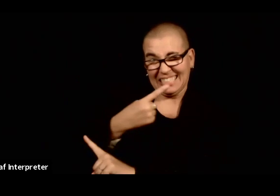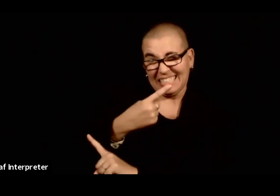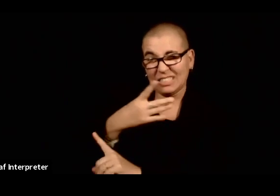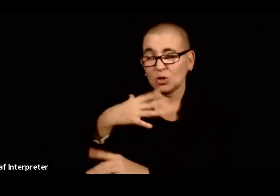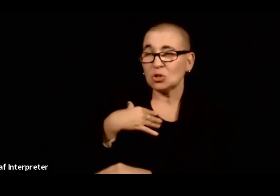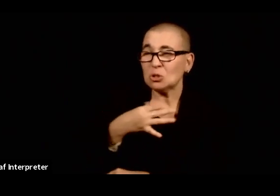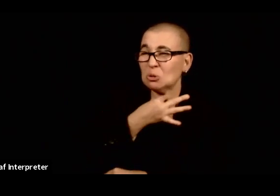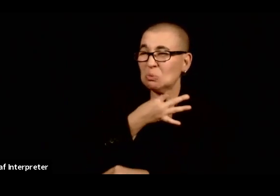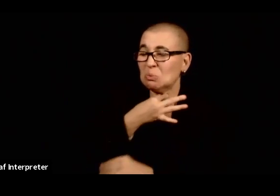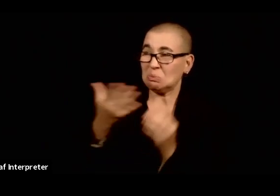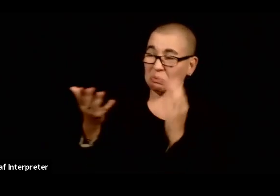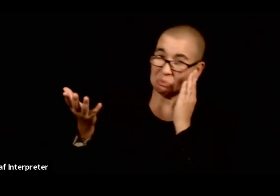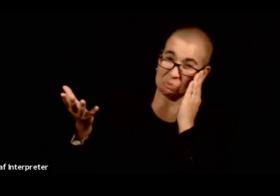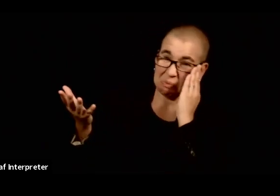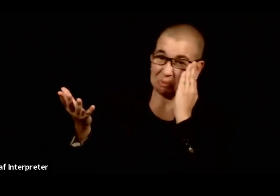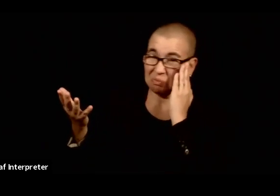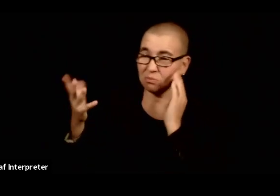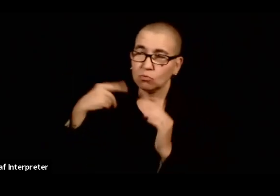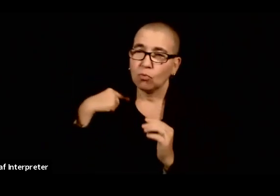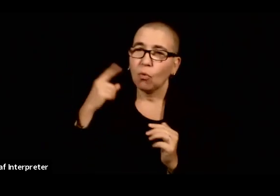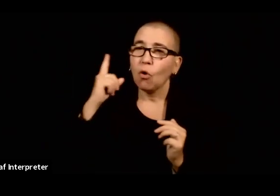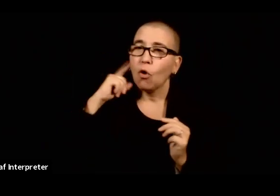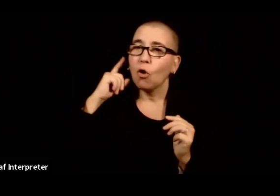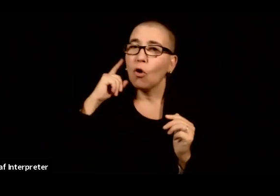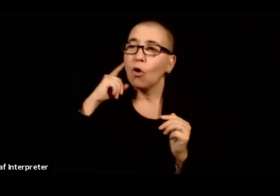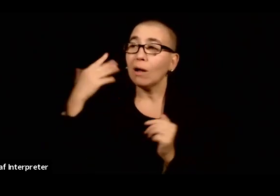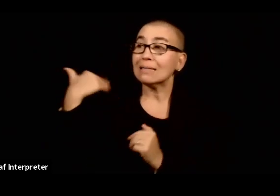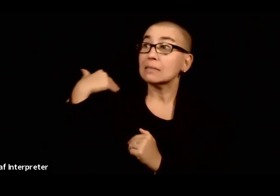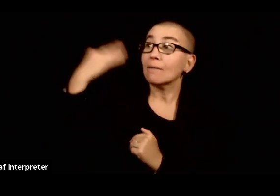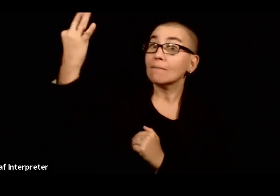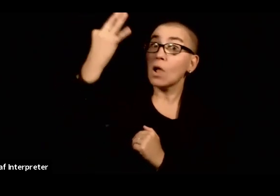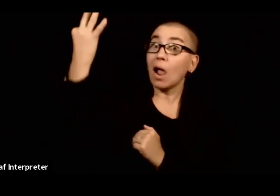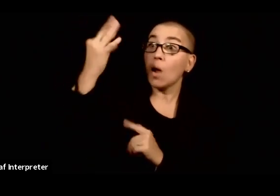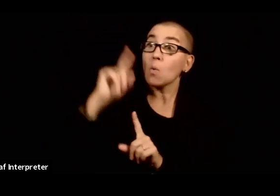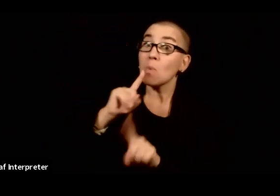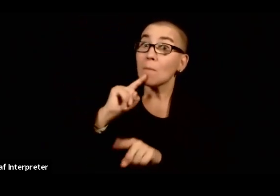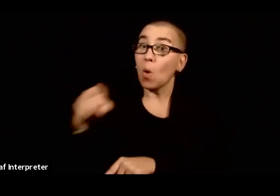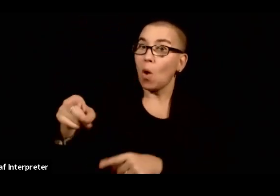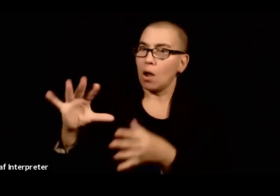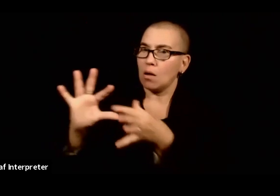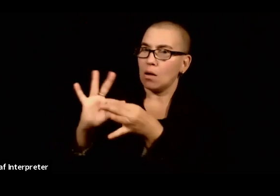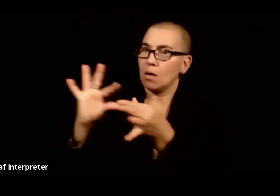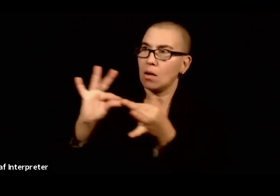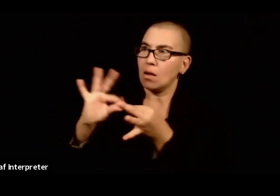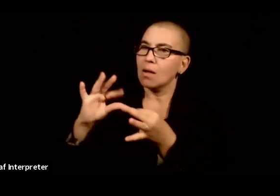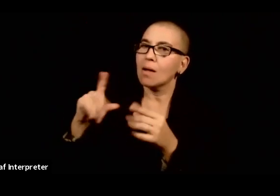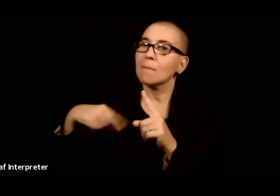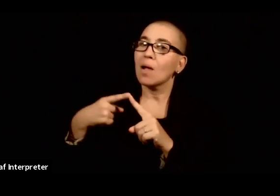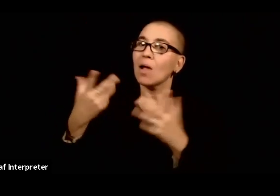was a report on Friday dealing with exercise recommendations for people